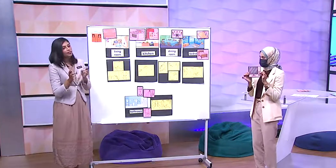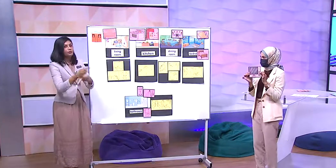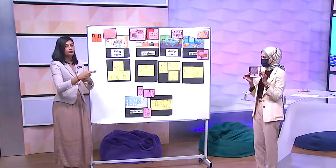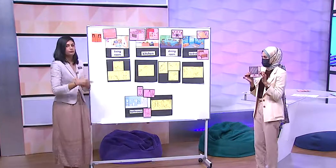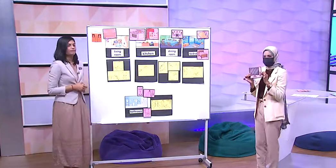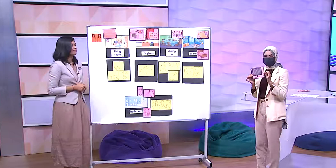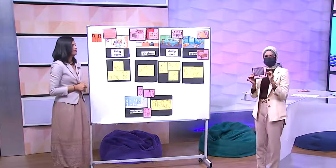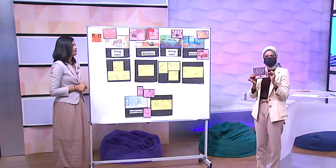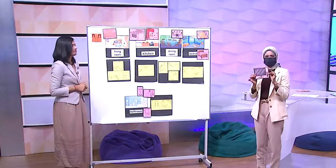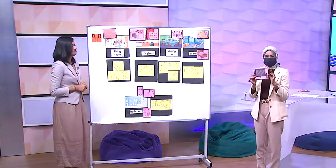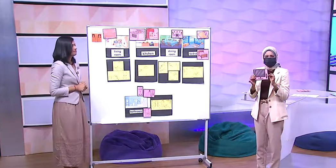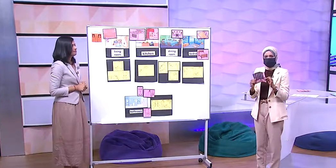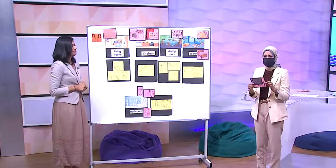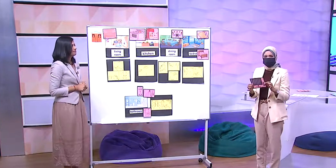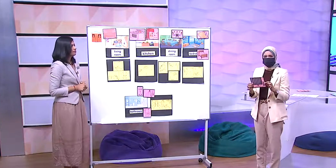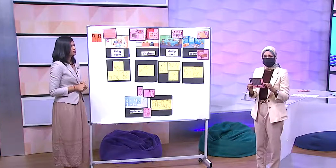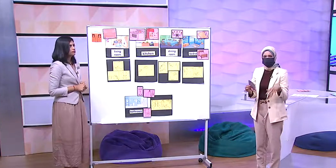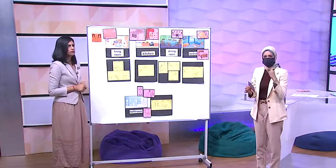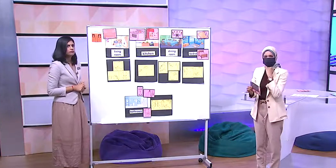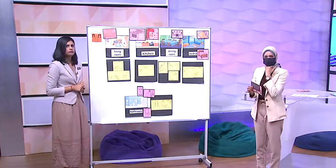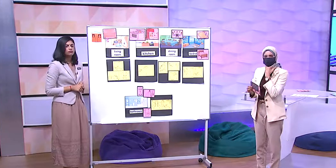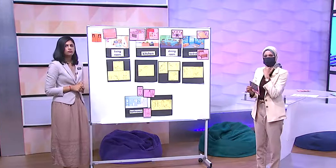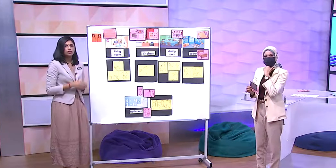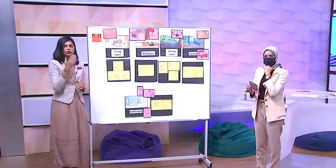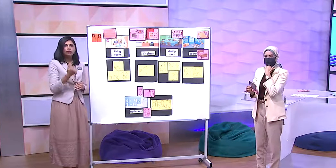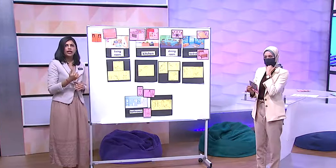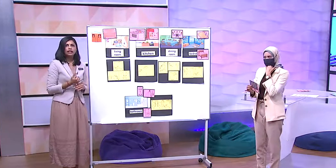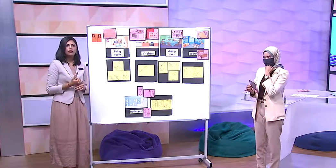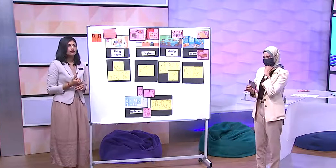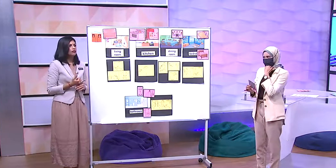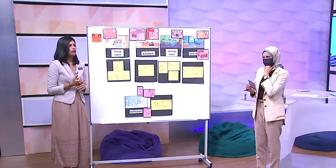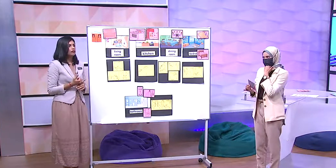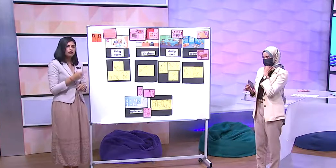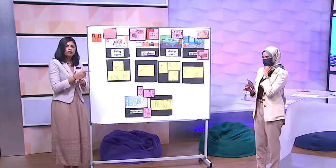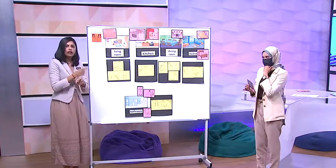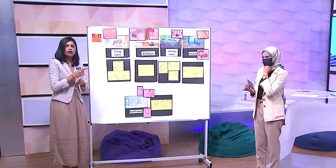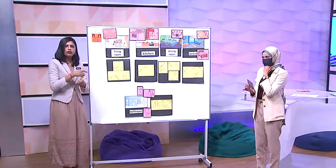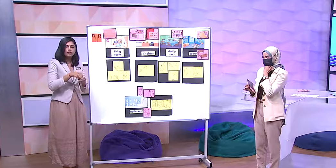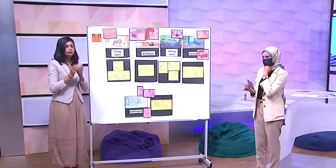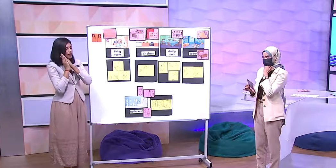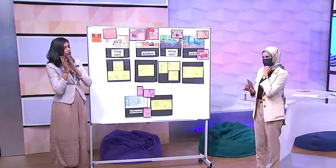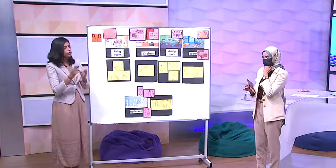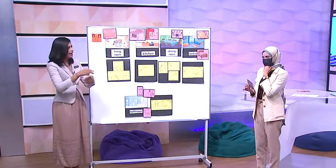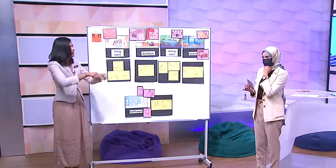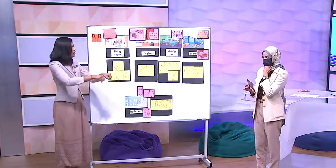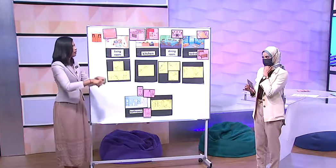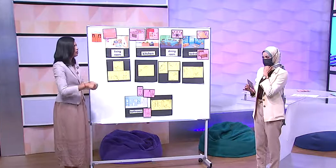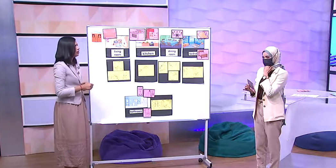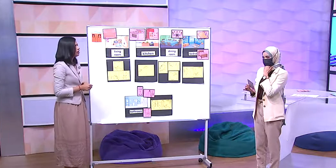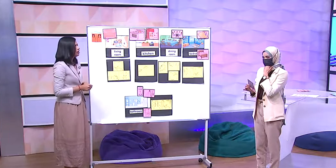bedroom. I don't think so. Maybe it's Why? Wrong. Correct. In the bedroom can.